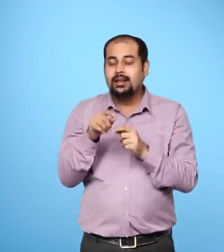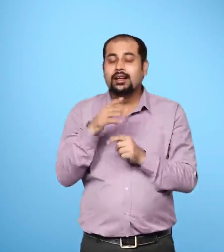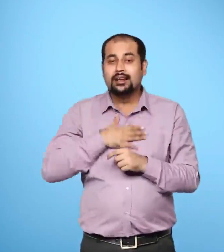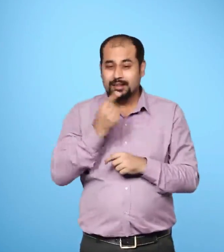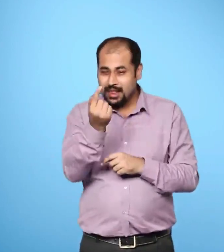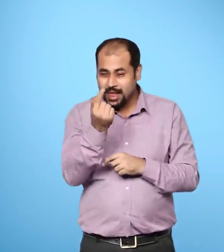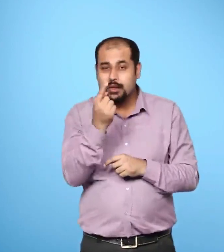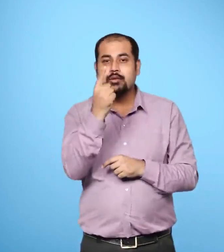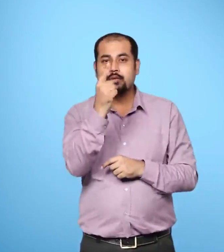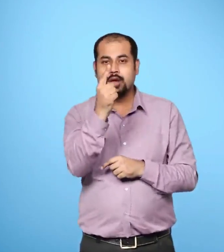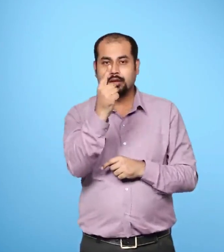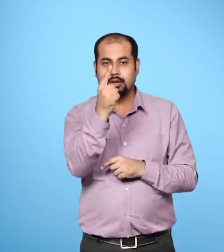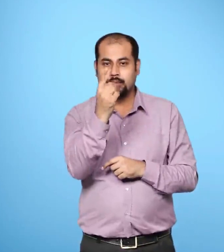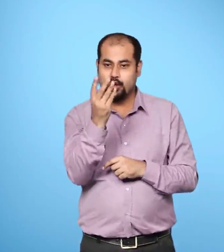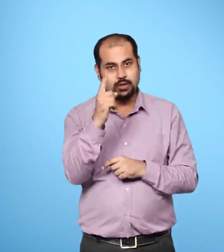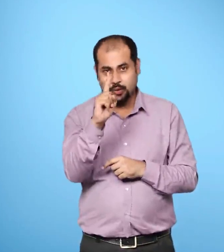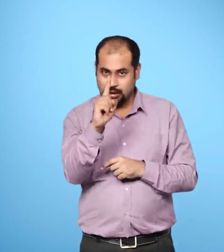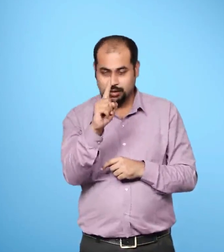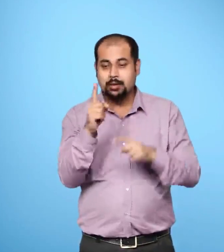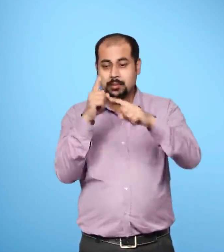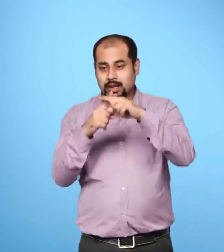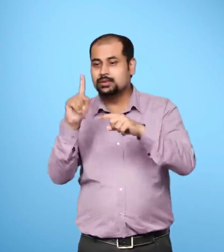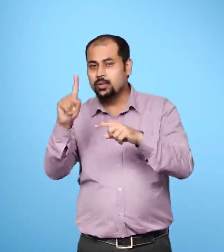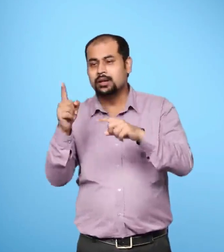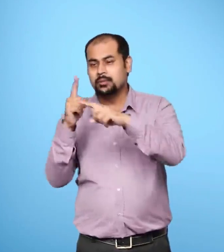which is equal to 4 points.